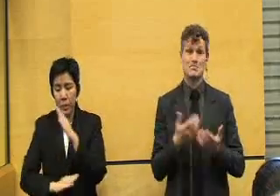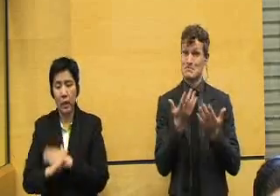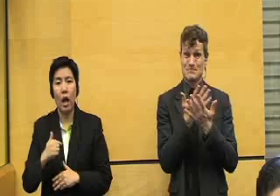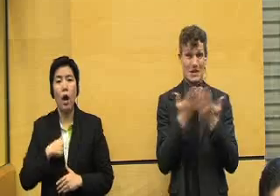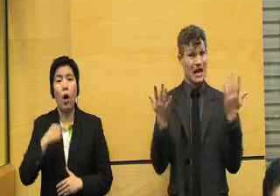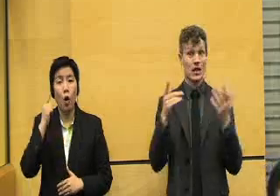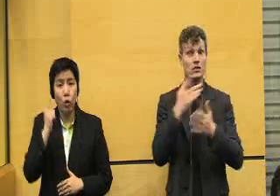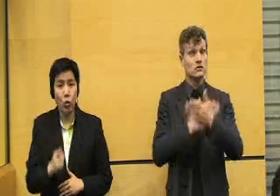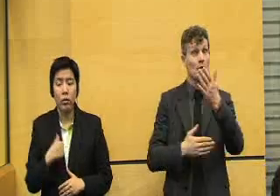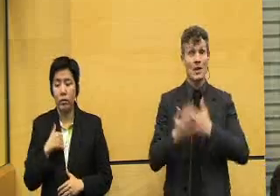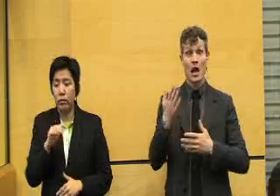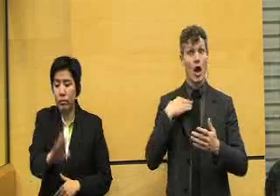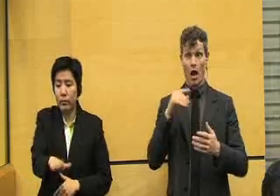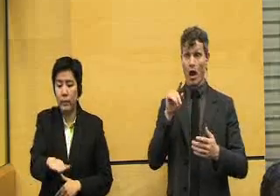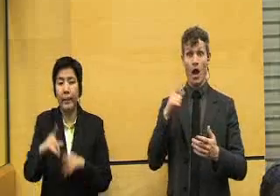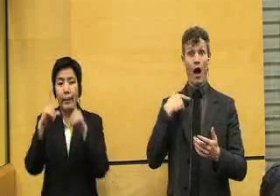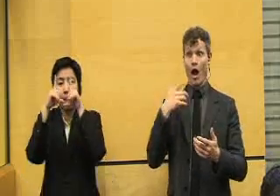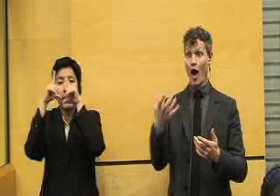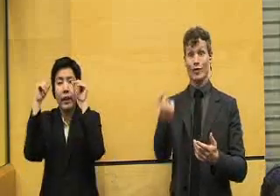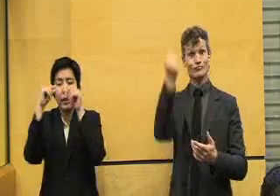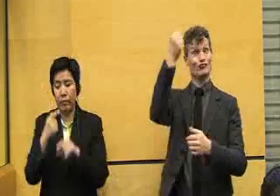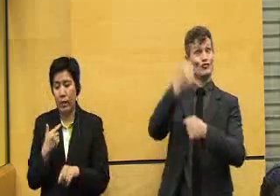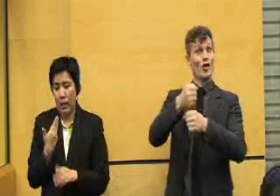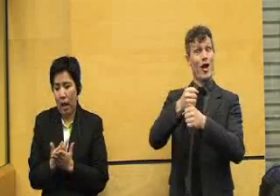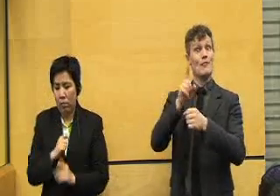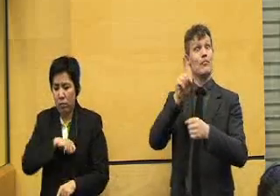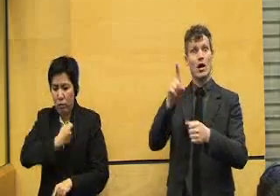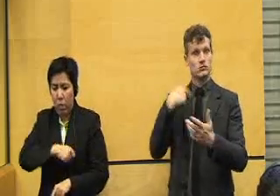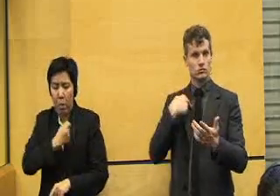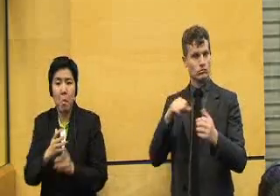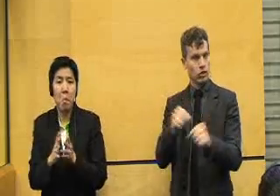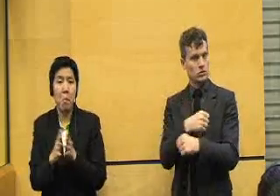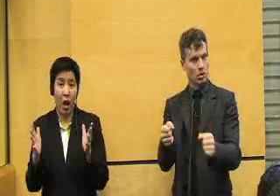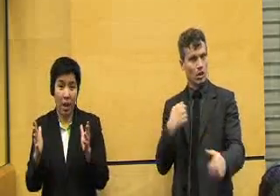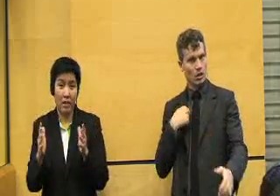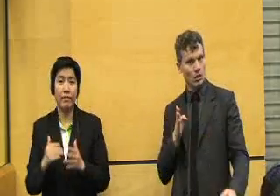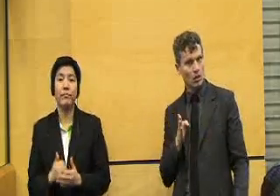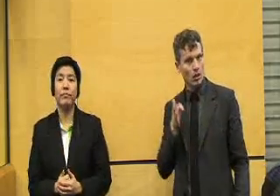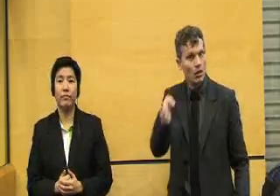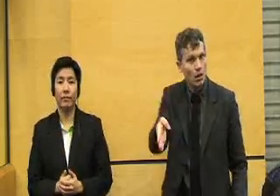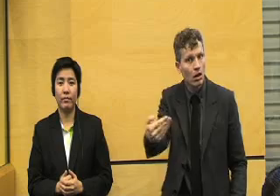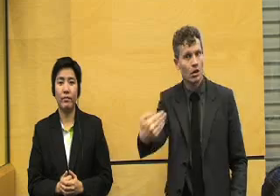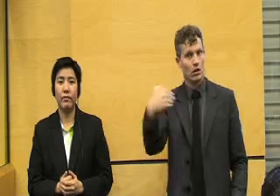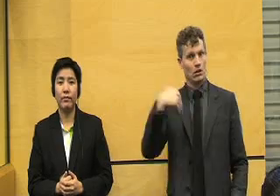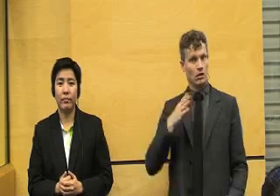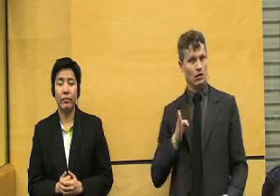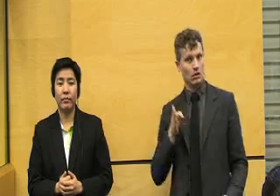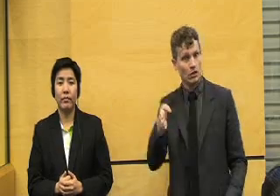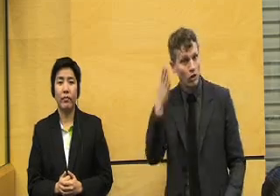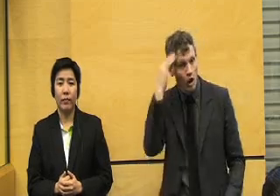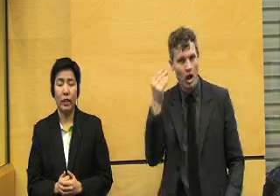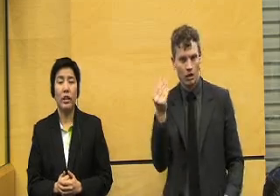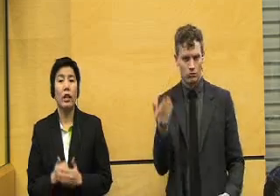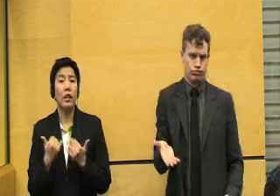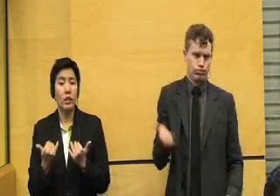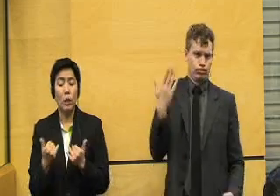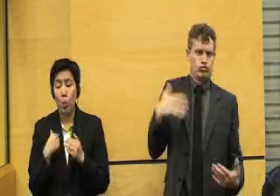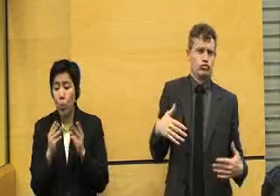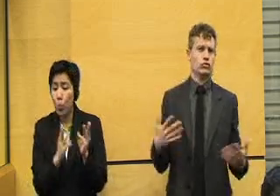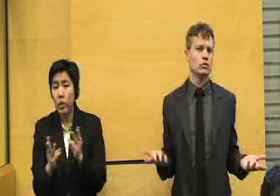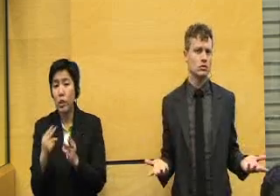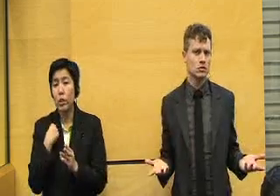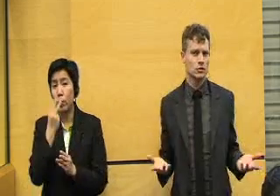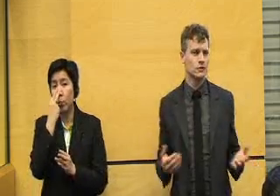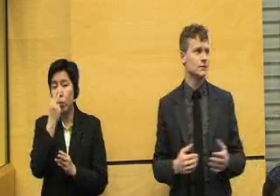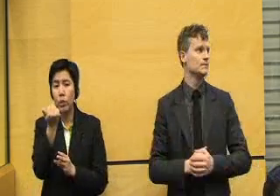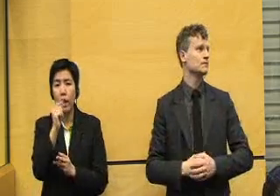serious steps to ensure that public transportation is accessible to persons with all types of disabilities. Another issue